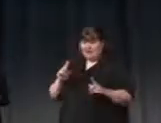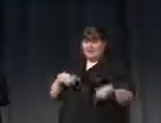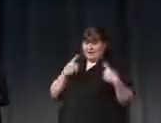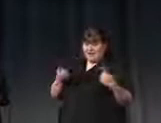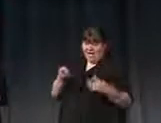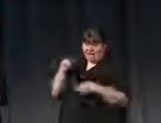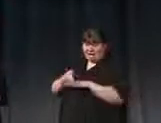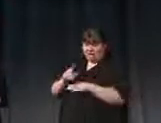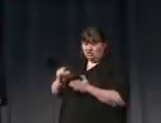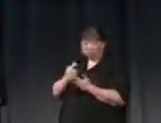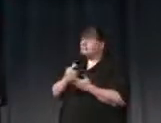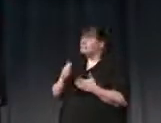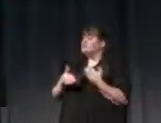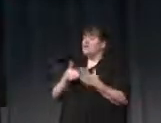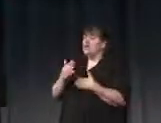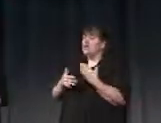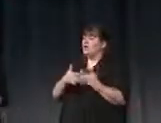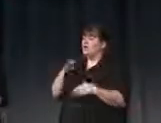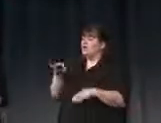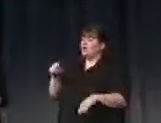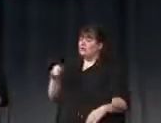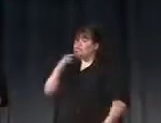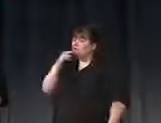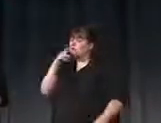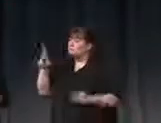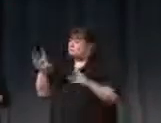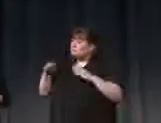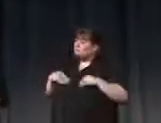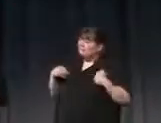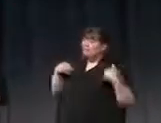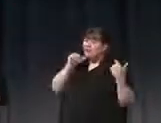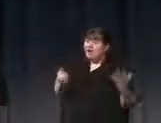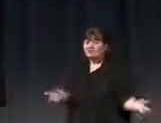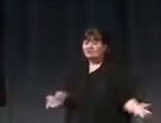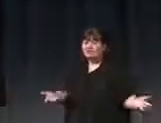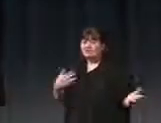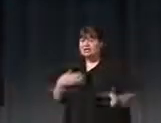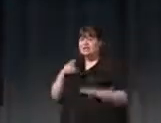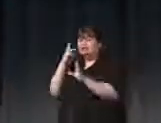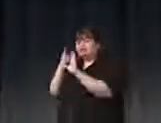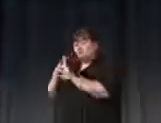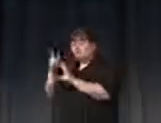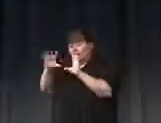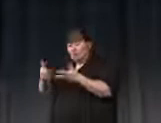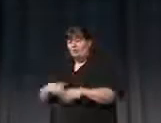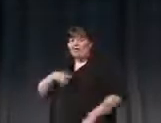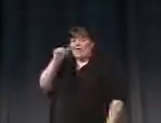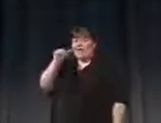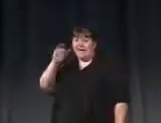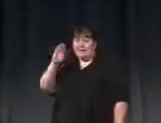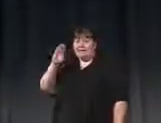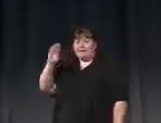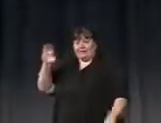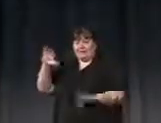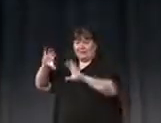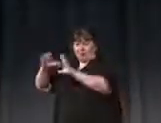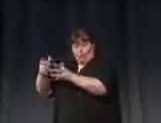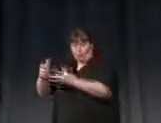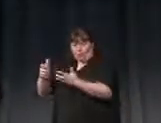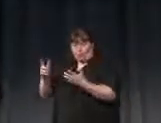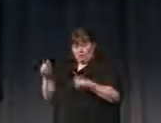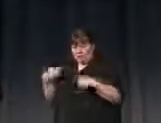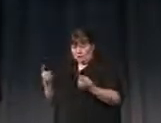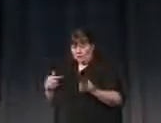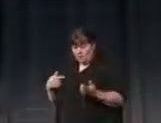after graduation as she found that hearing people did not accept her. She joined a meeting group, the ABB Society. I have not been